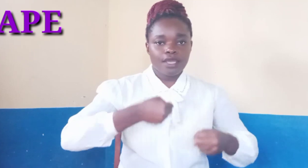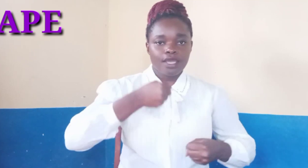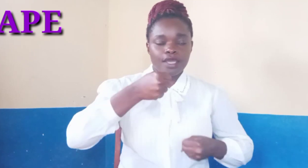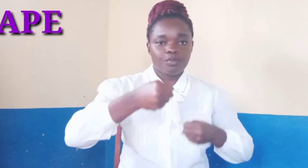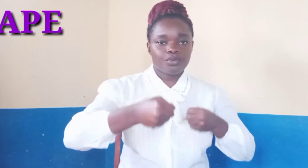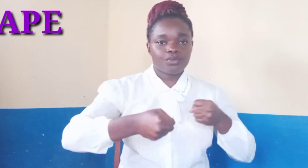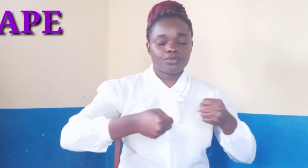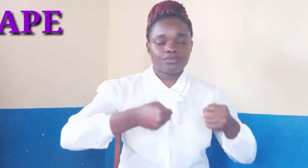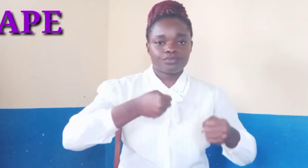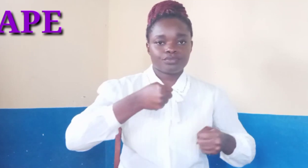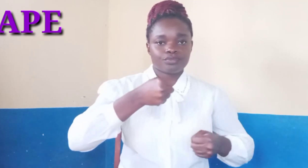ape, ape.